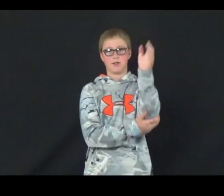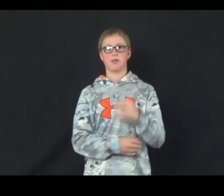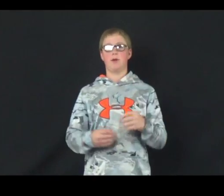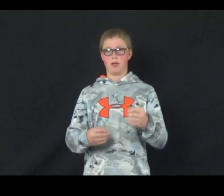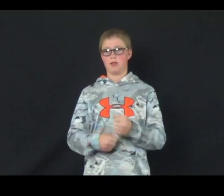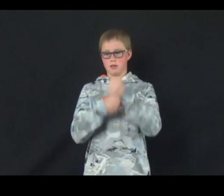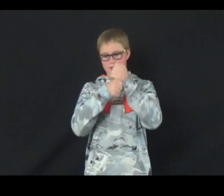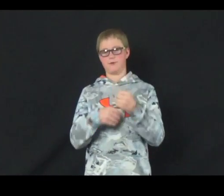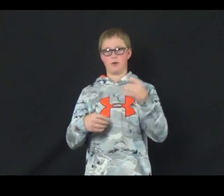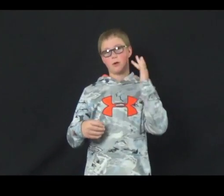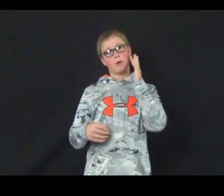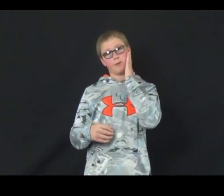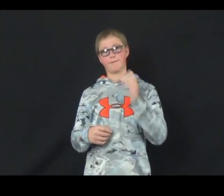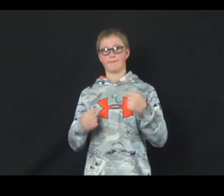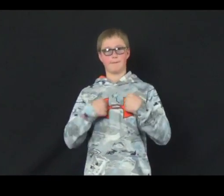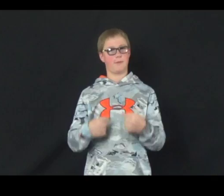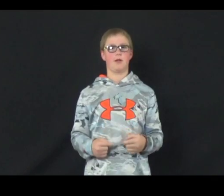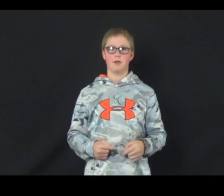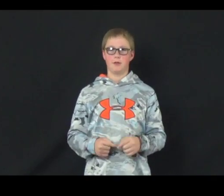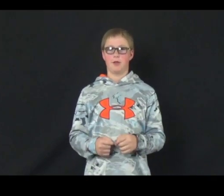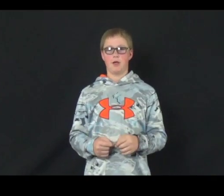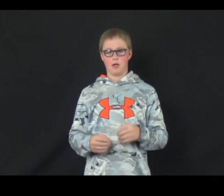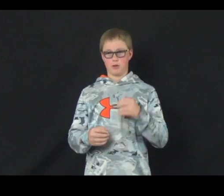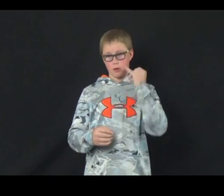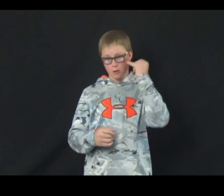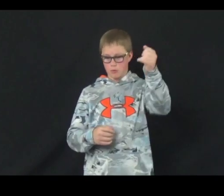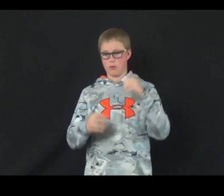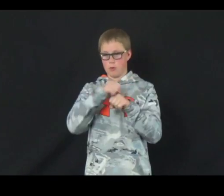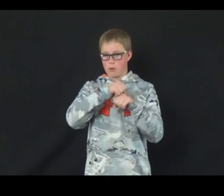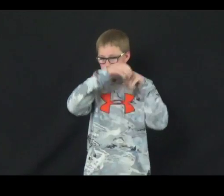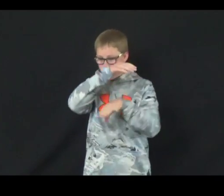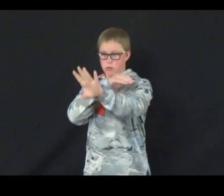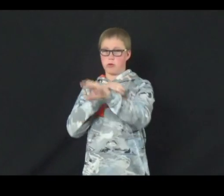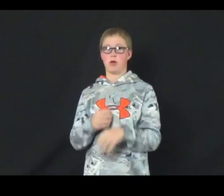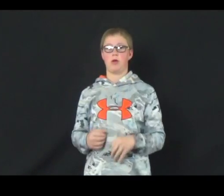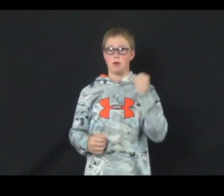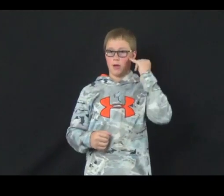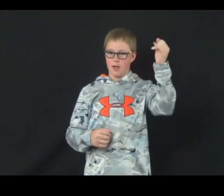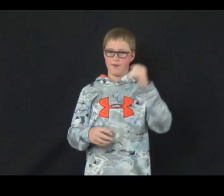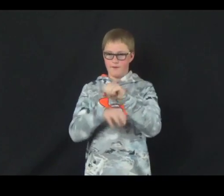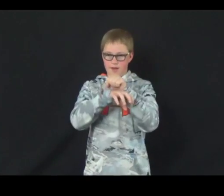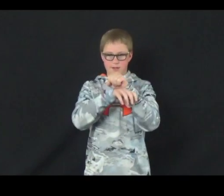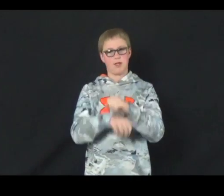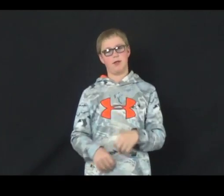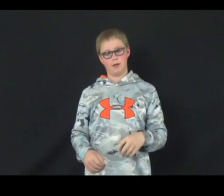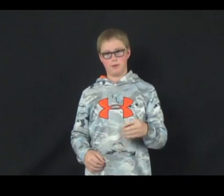some honey just for me. When you look under the rocks and plants and take a glance at the fancy ants, then